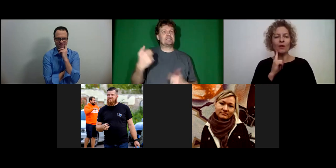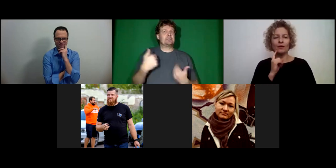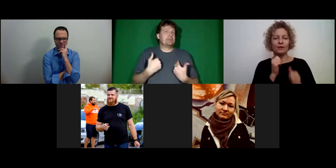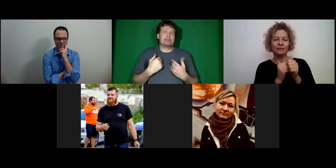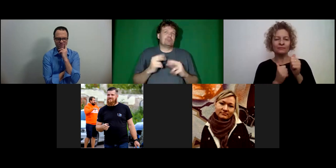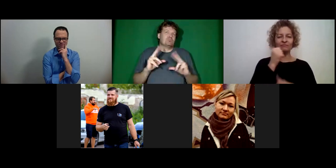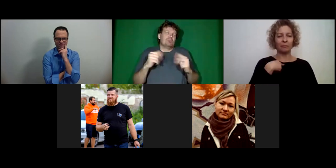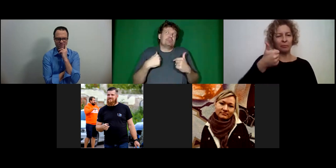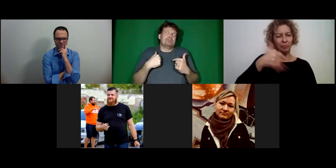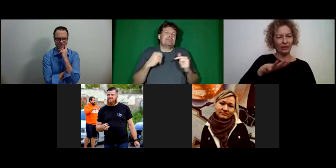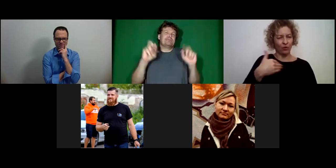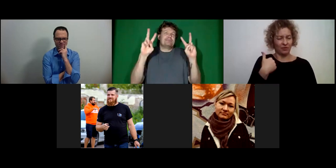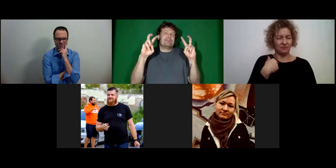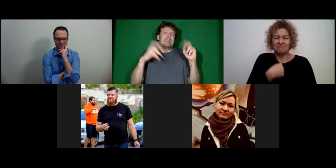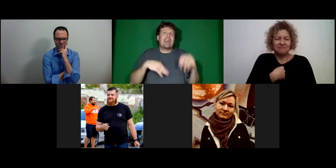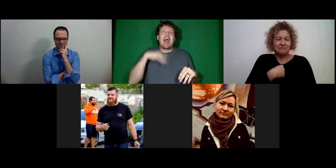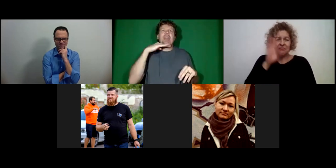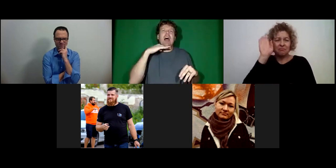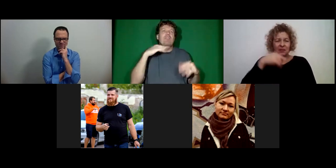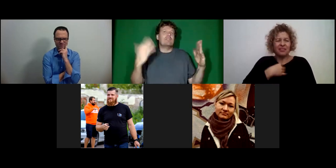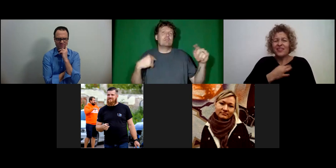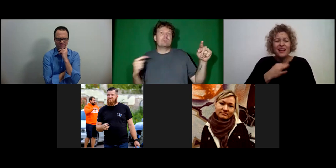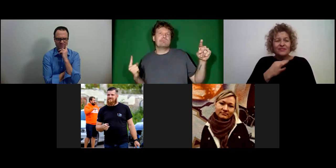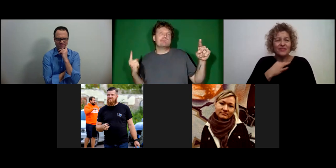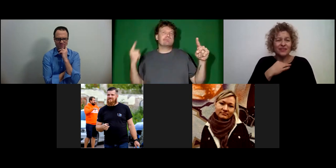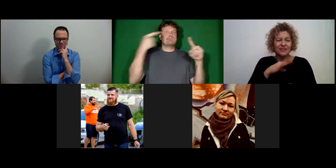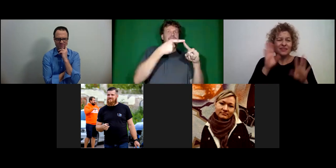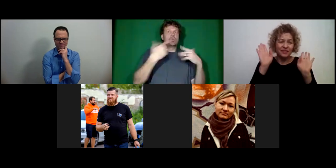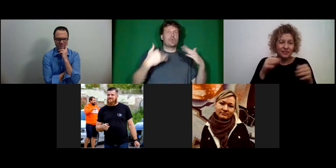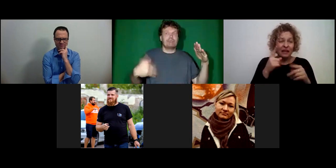but she just wanted to be first. She didn't do it for the love of dancing.